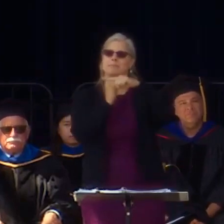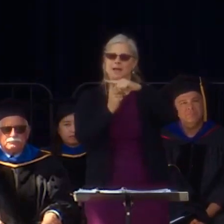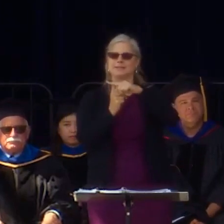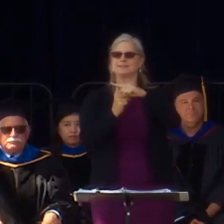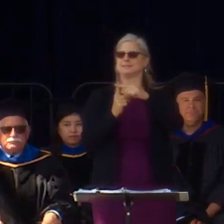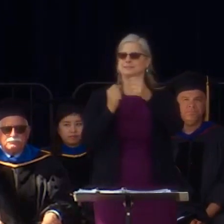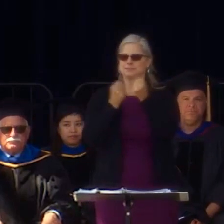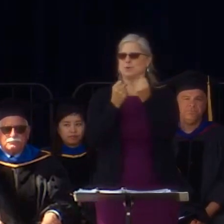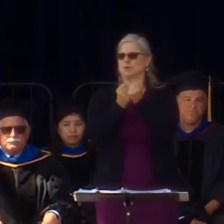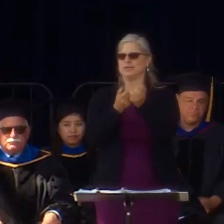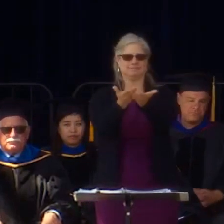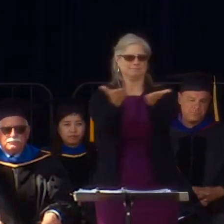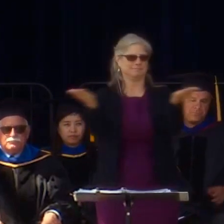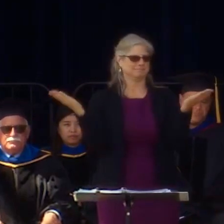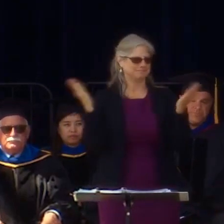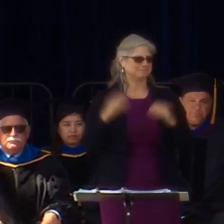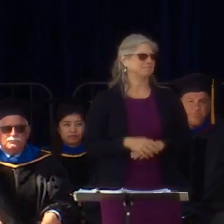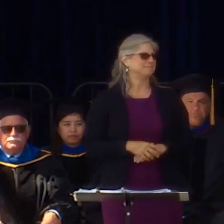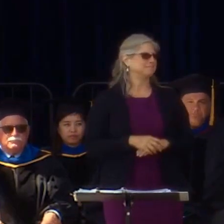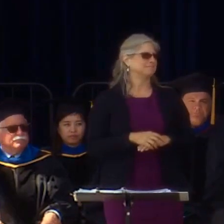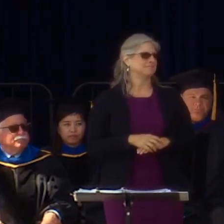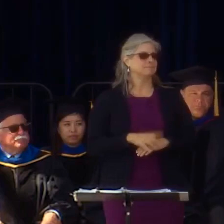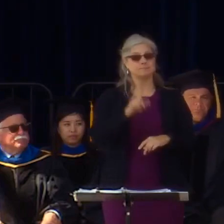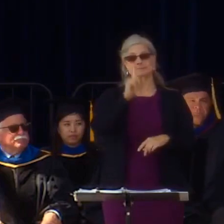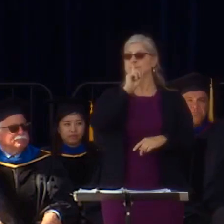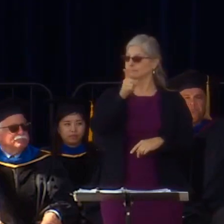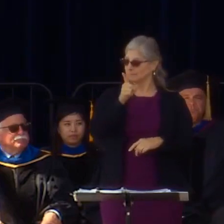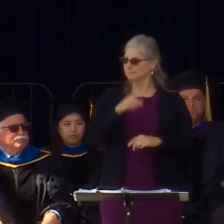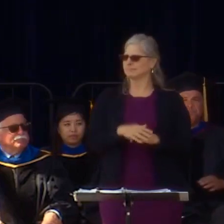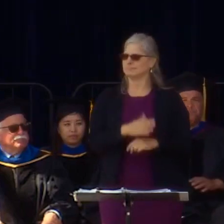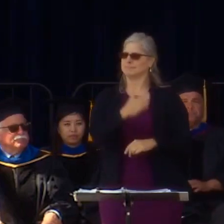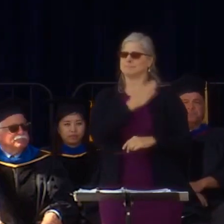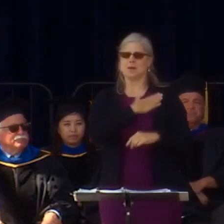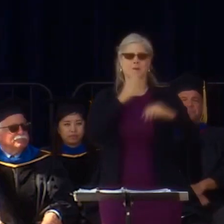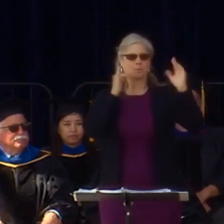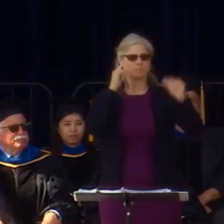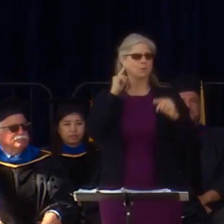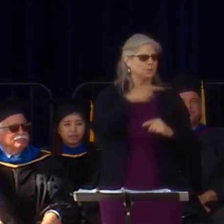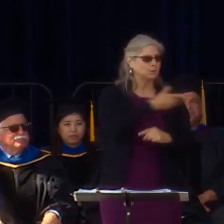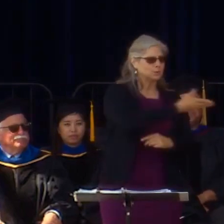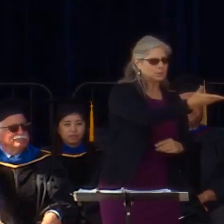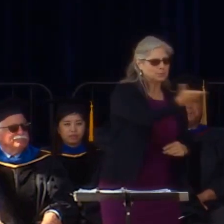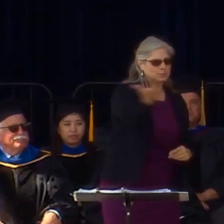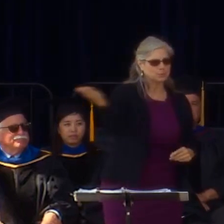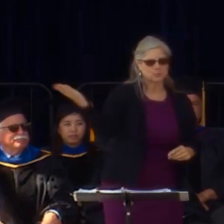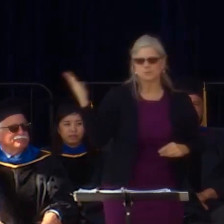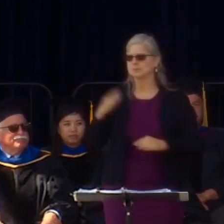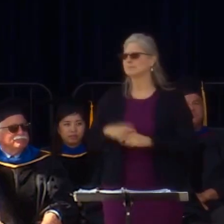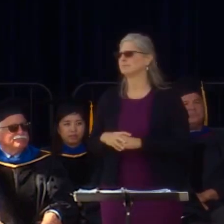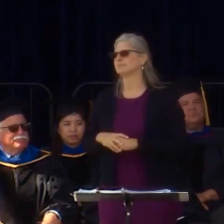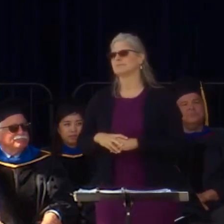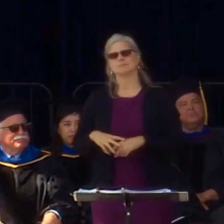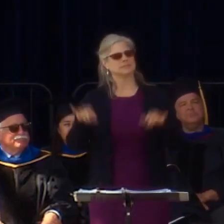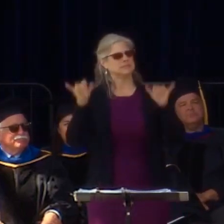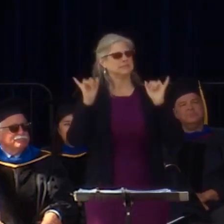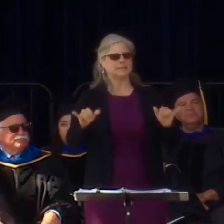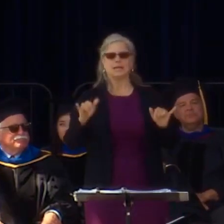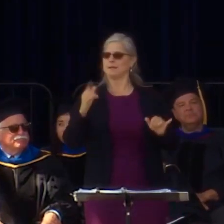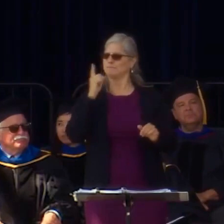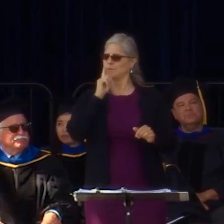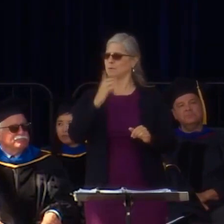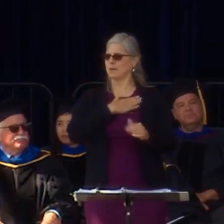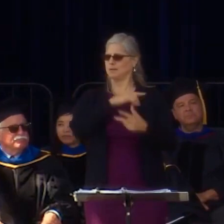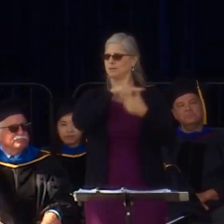our fellow gauchos. In fact, my hopes for you all are the same as for my